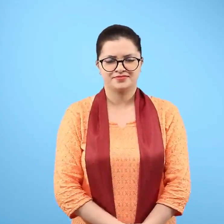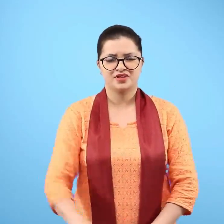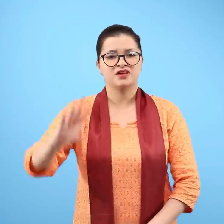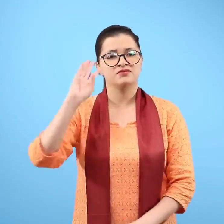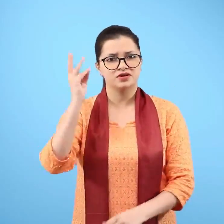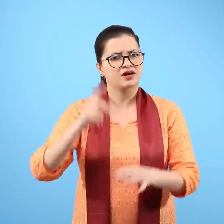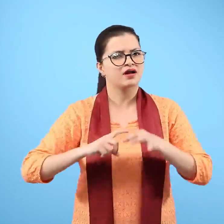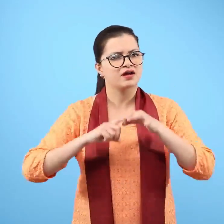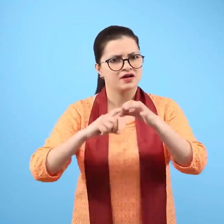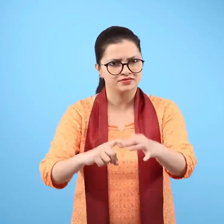4.